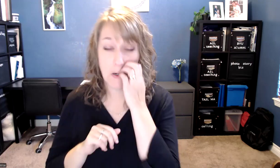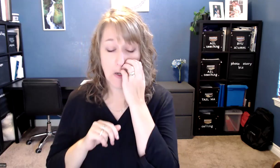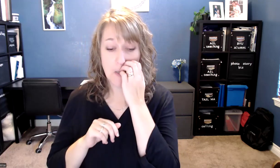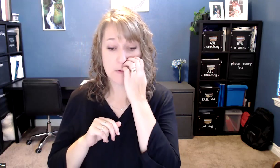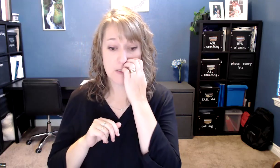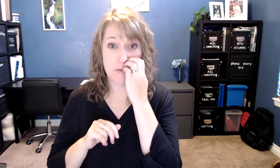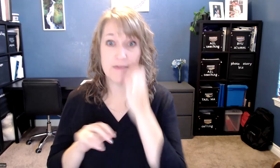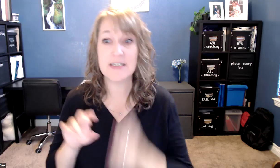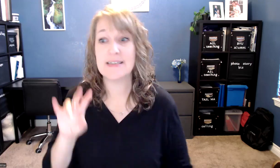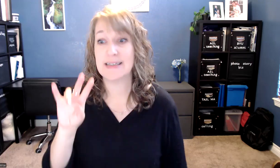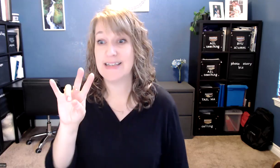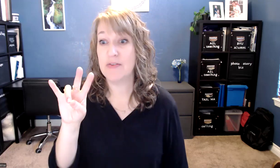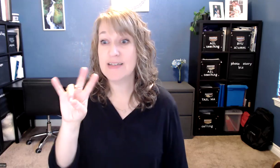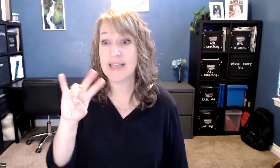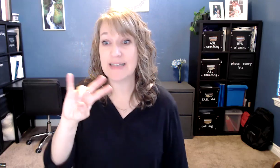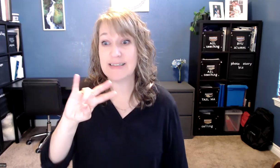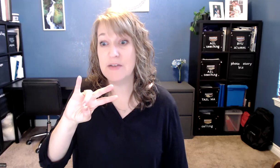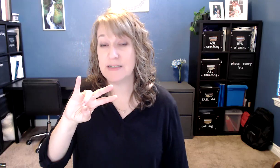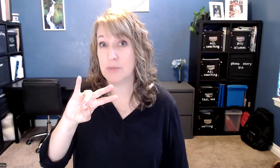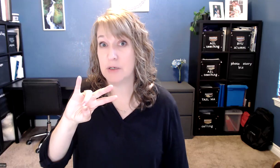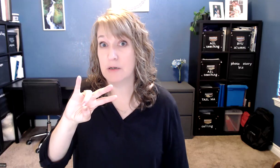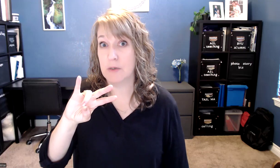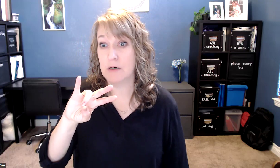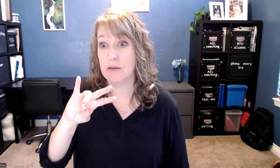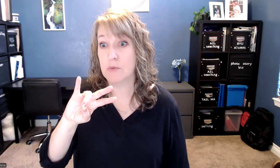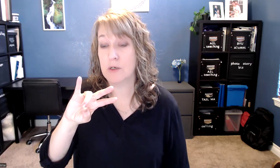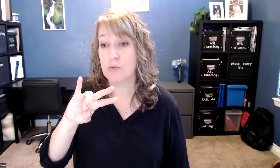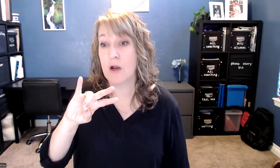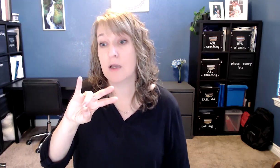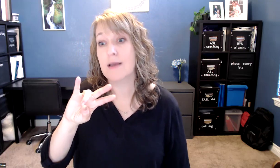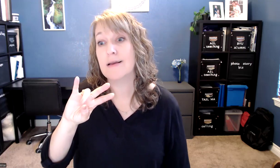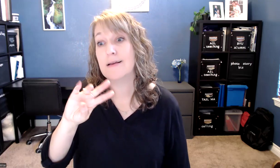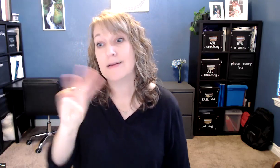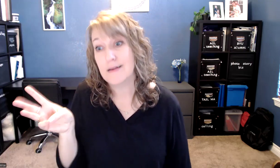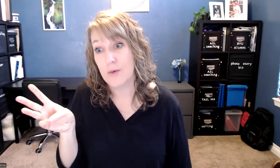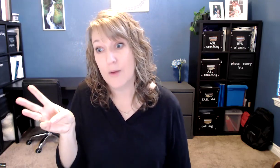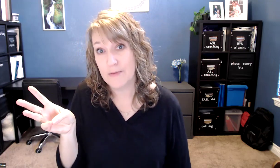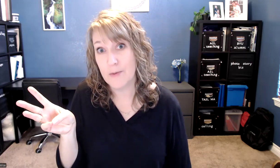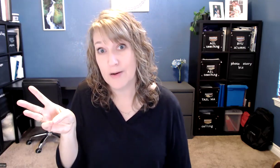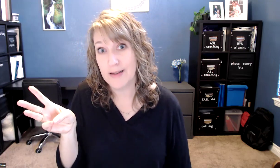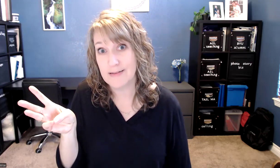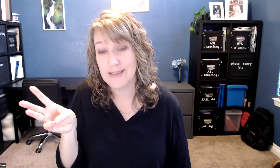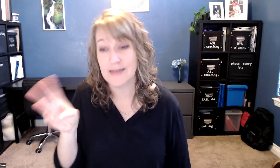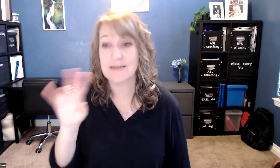So we'll start with 76. Now in this case, 7 is the bigger number. Then we're going to rock away from our body on 6.